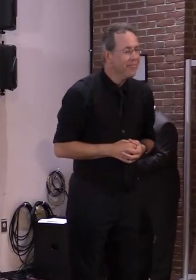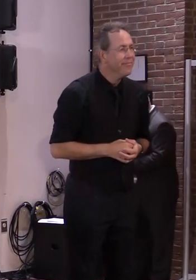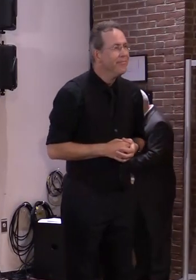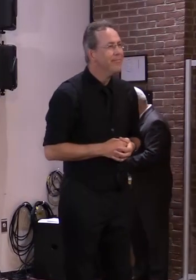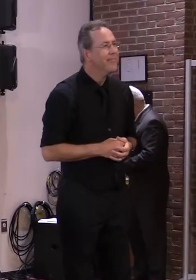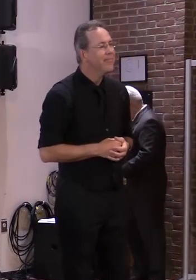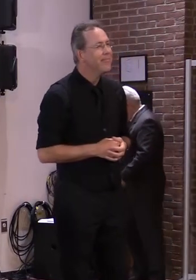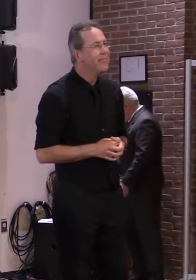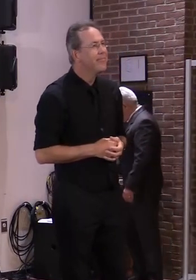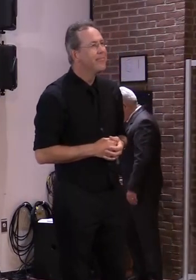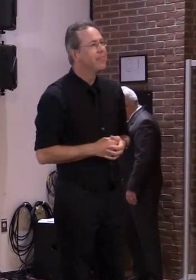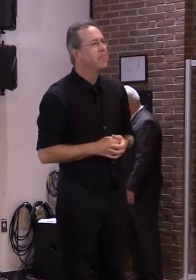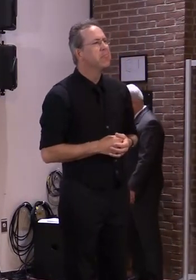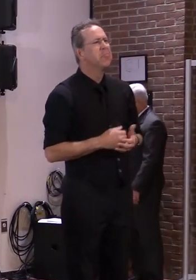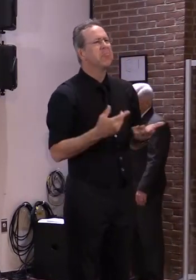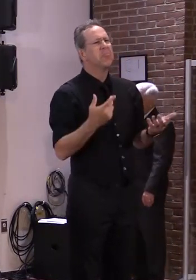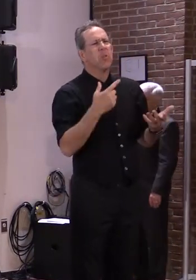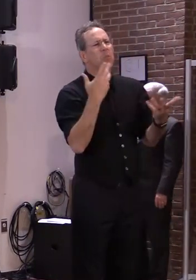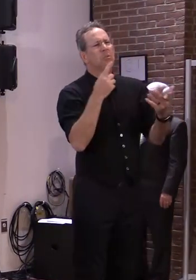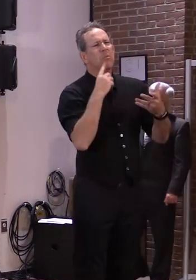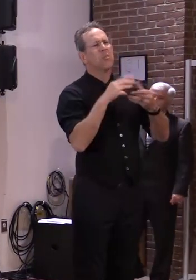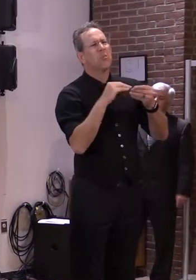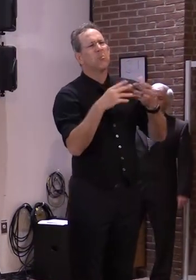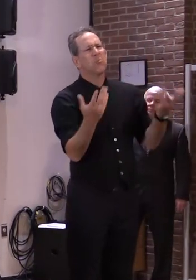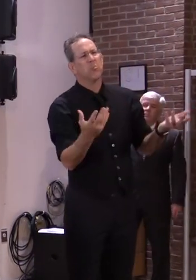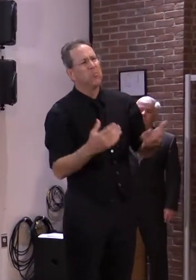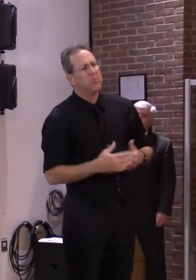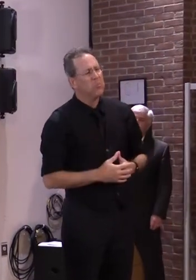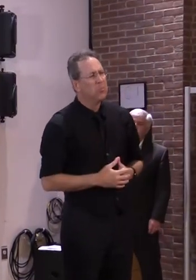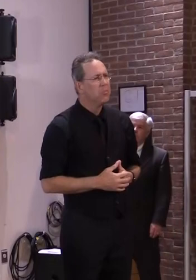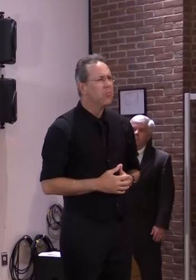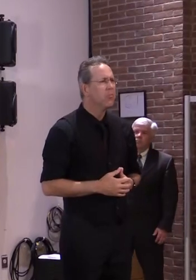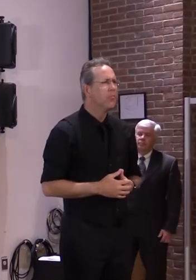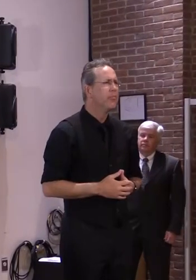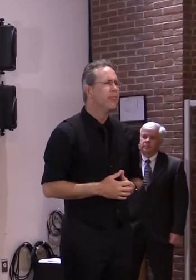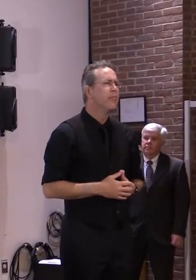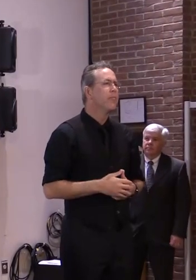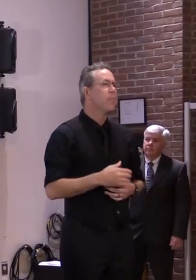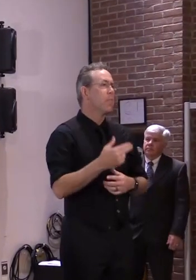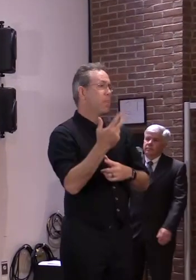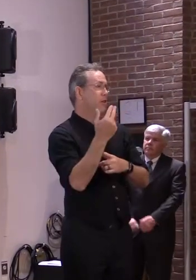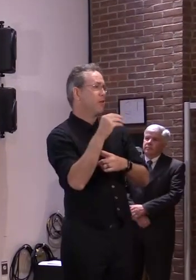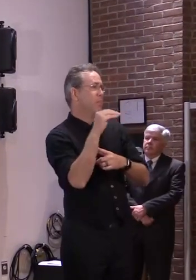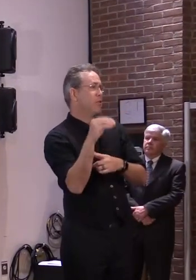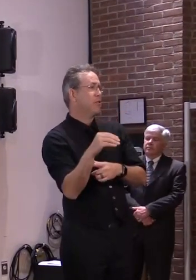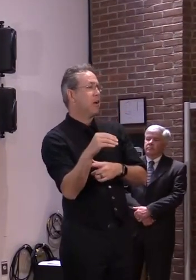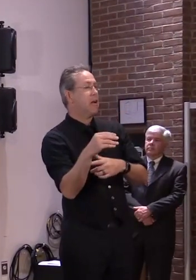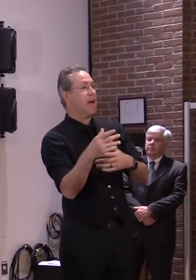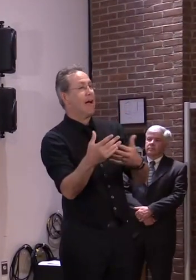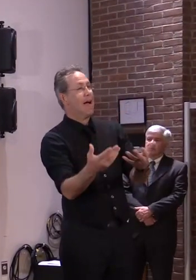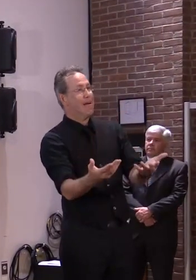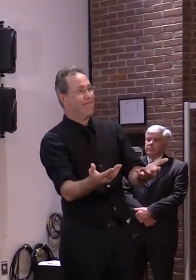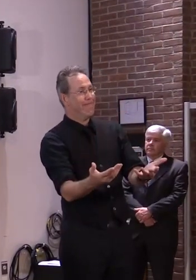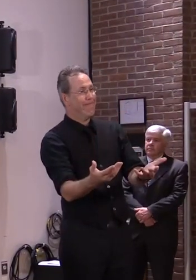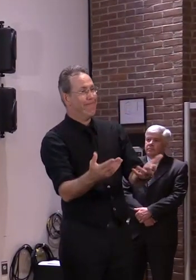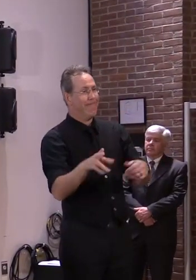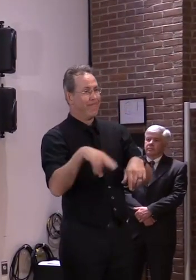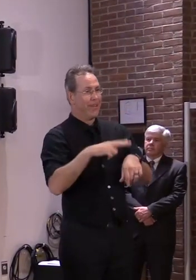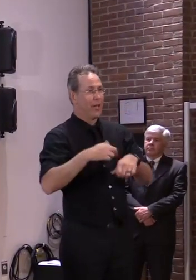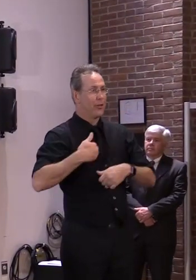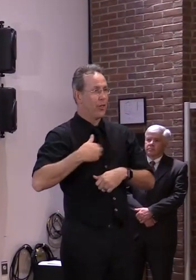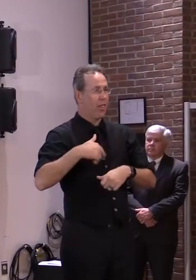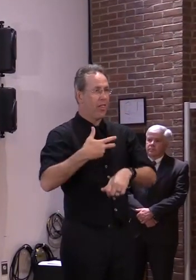Not too much to add, Governor. We don't know who those 13% are and what specific characteristics they might